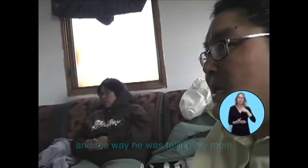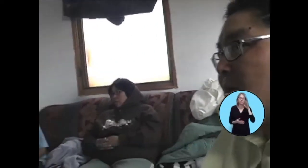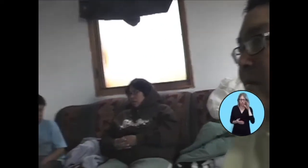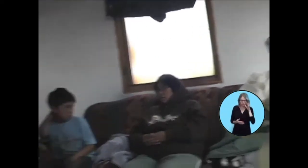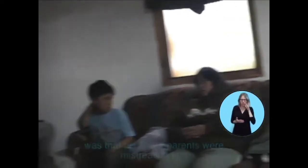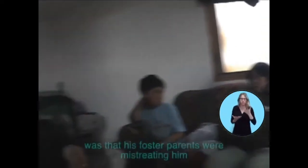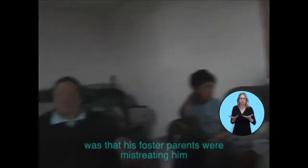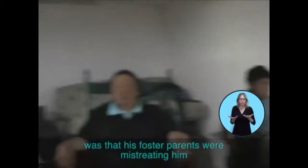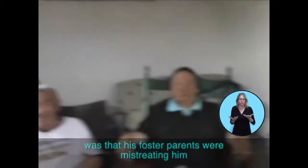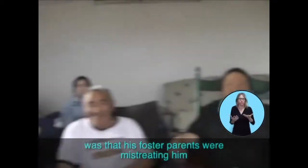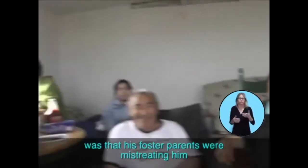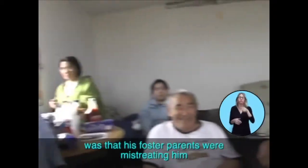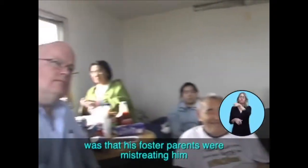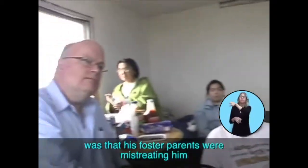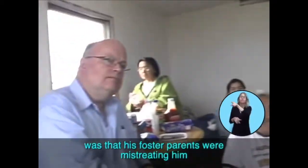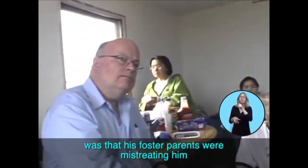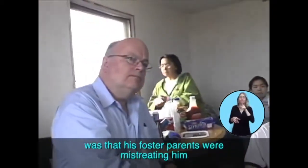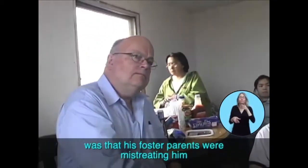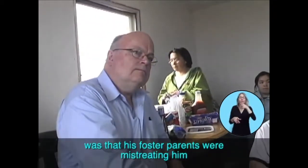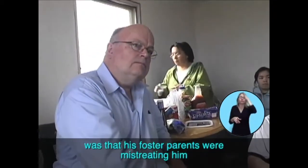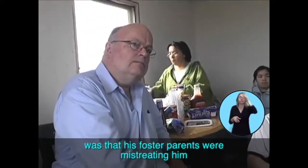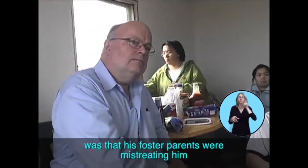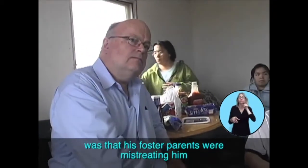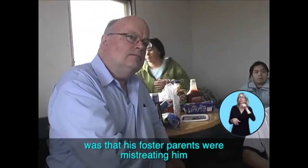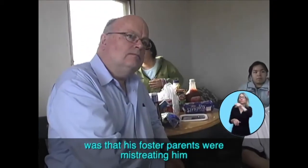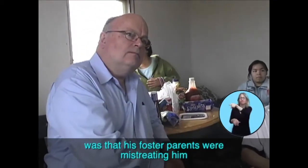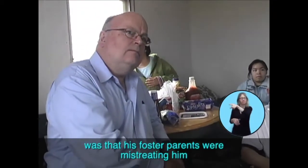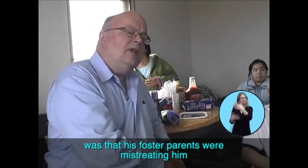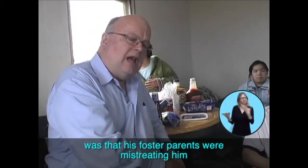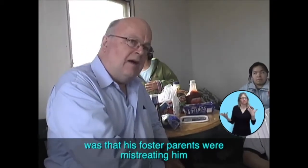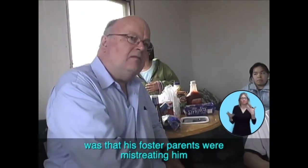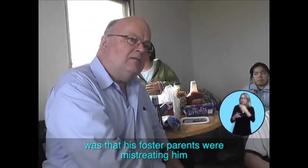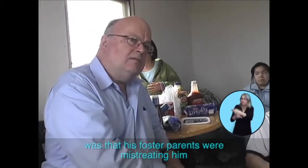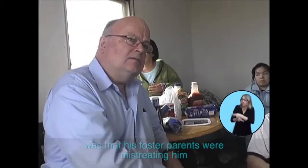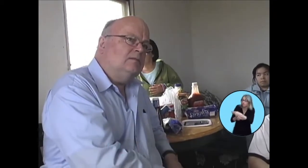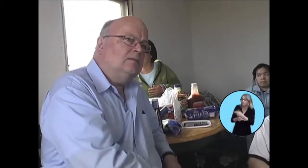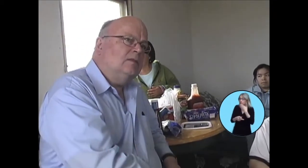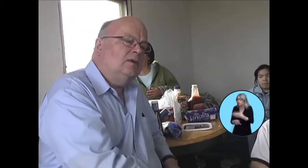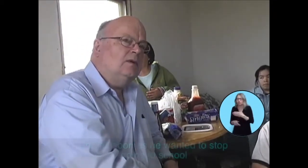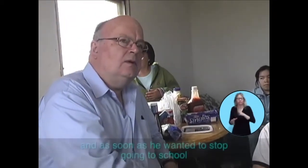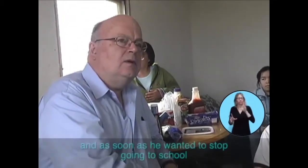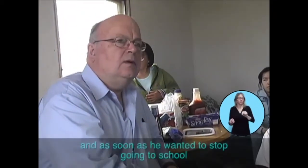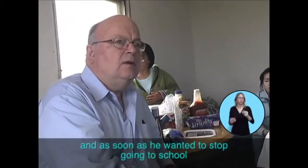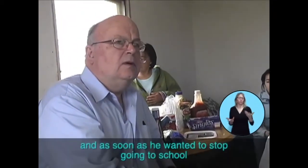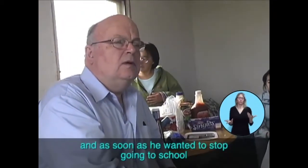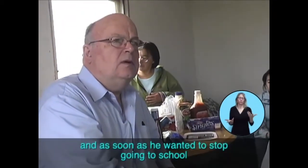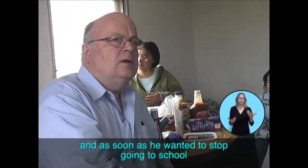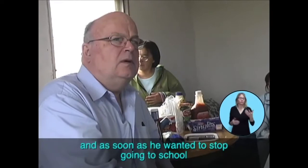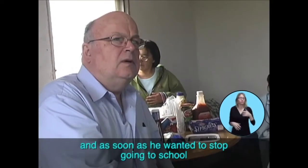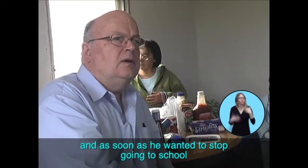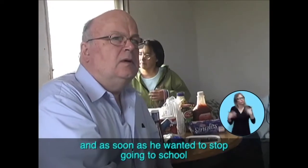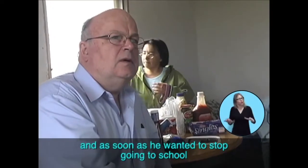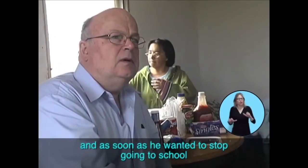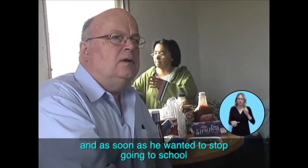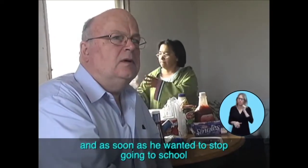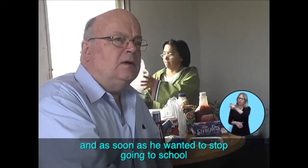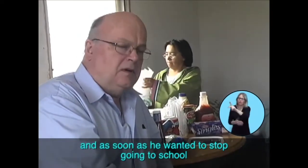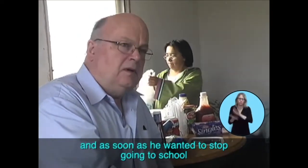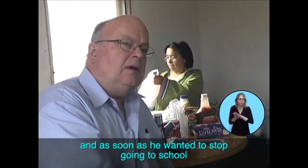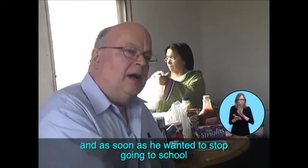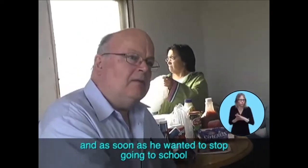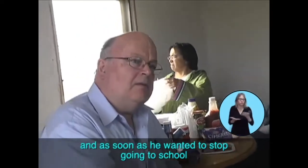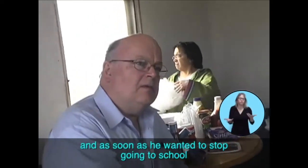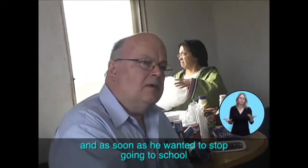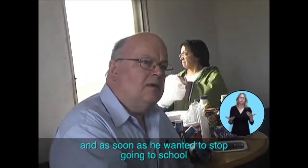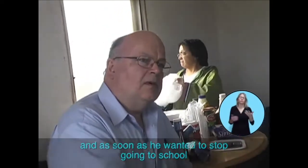mom was that his foster parents were mistreating him. And as soon as he wanted to stop going to